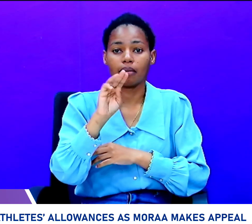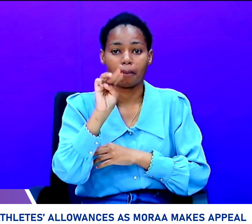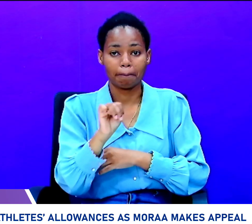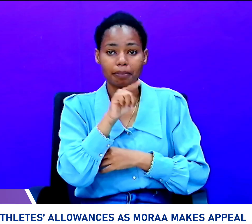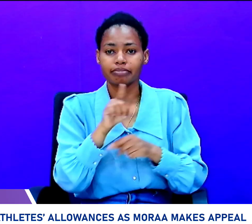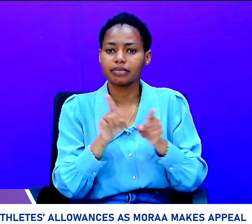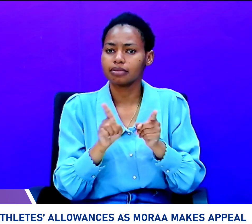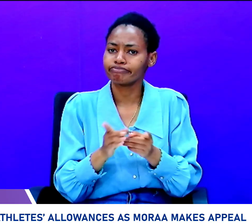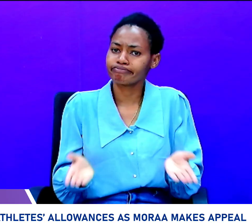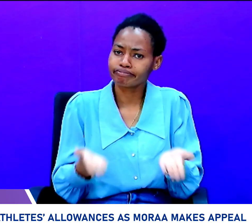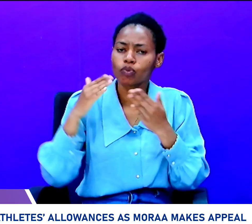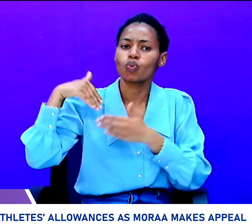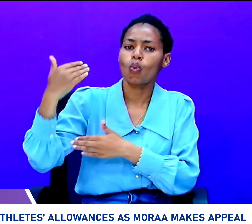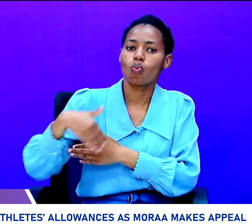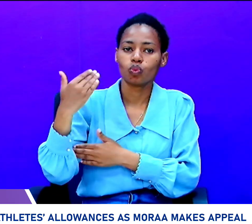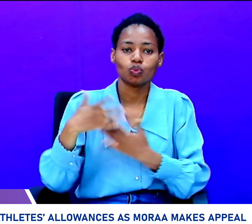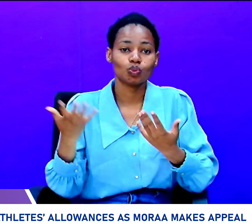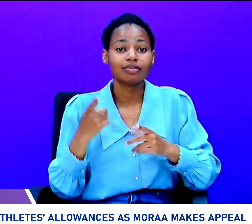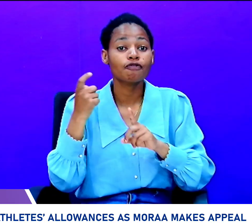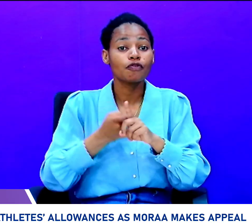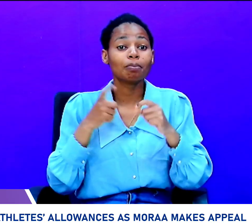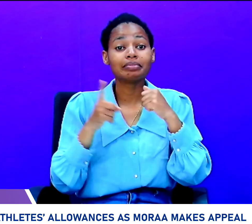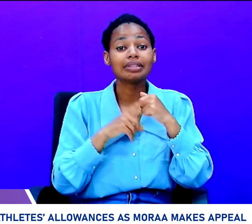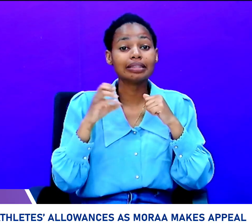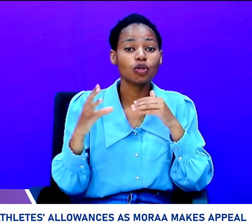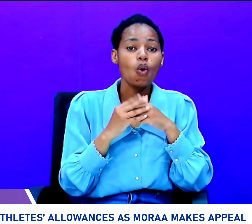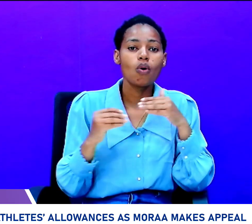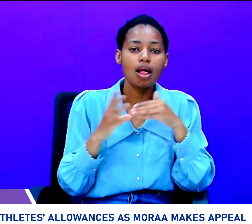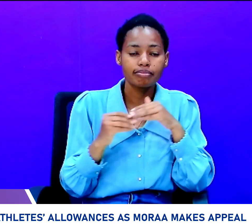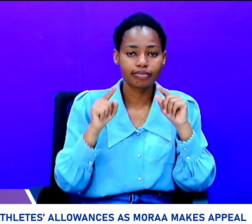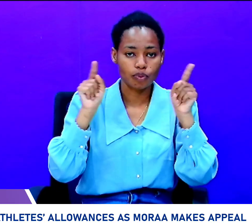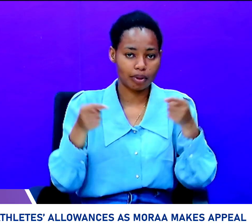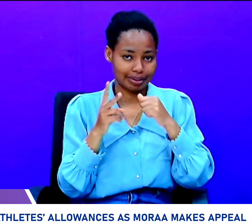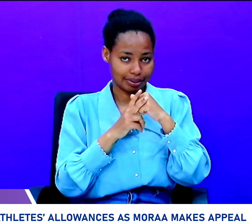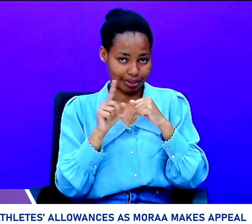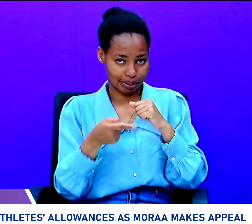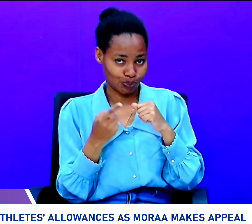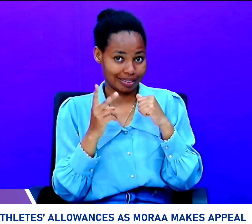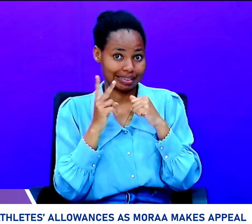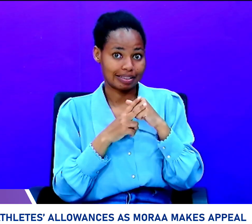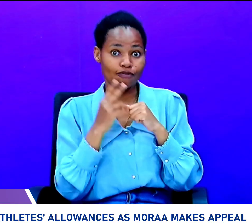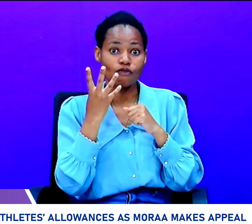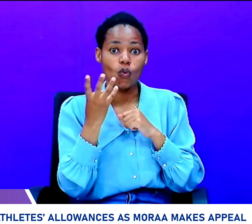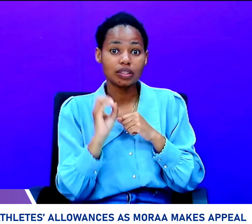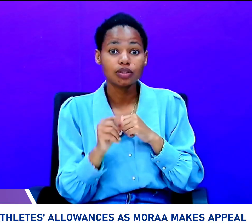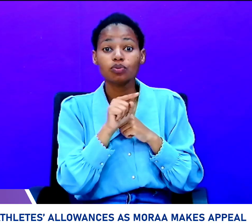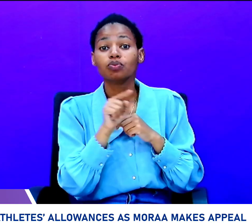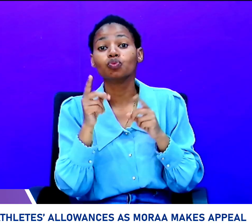Mvurya to raise daily stipends from $60, that's 7,740 Kenyan shillings, to